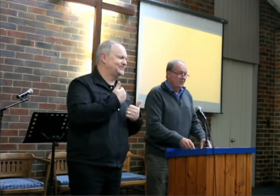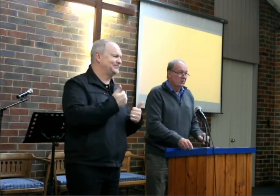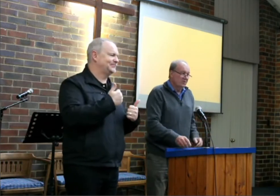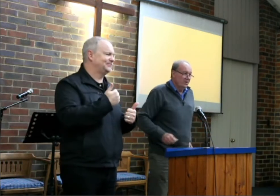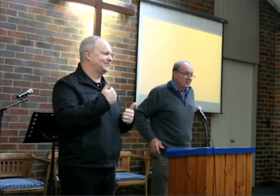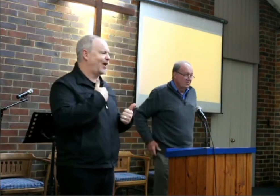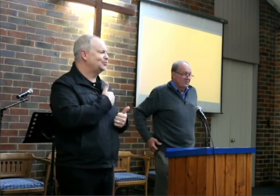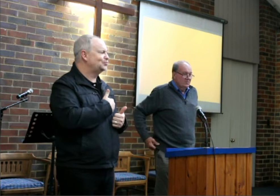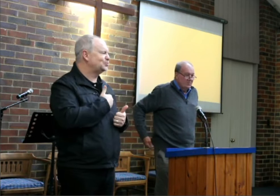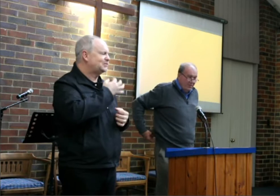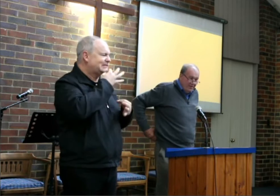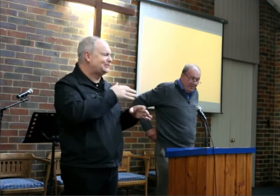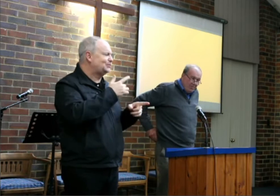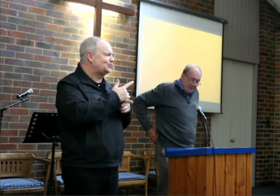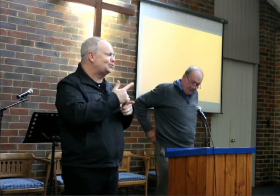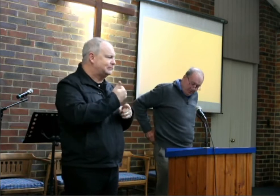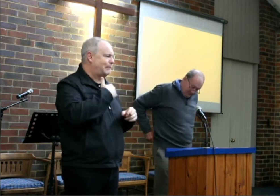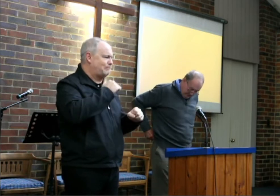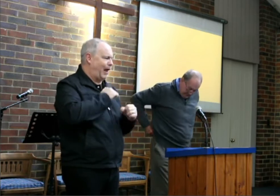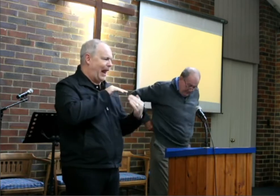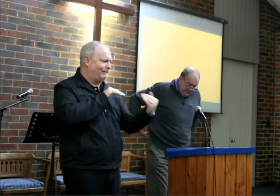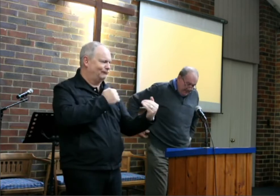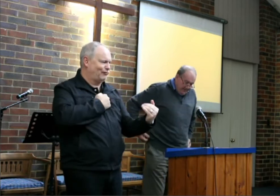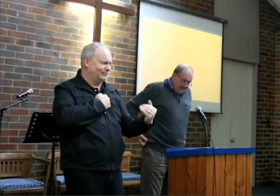I really enjoy the kids' talks because it's right at my level.